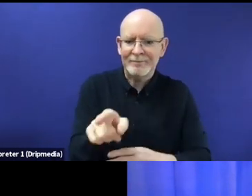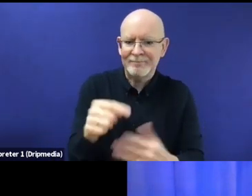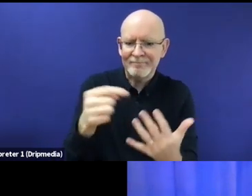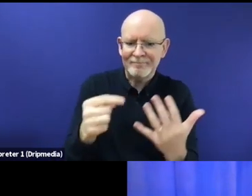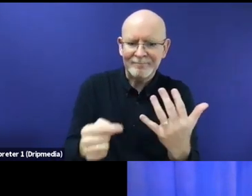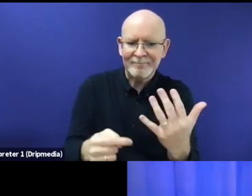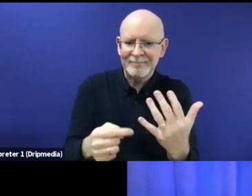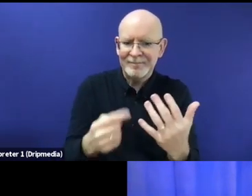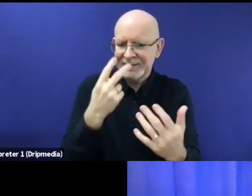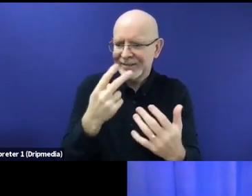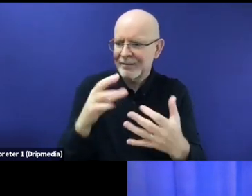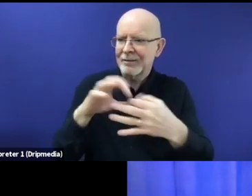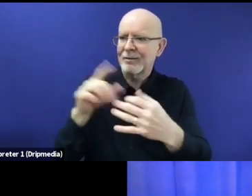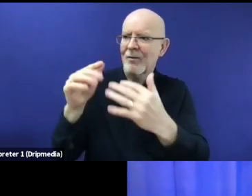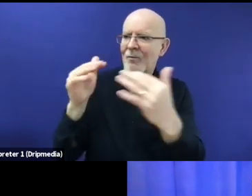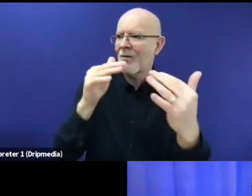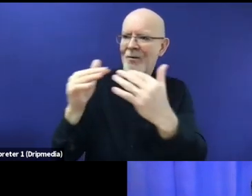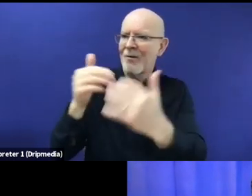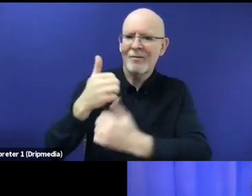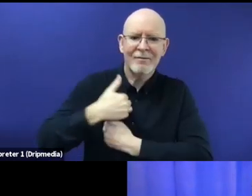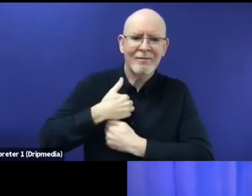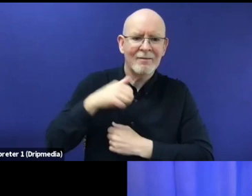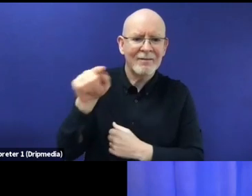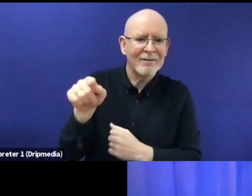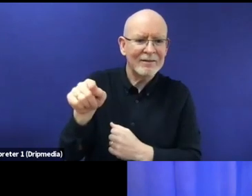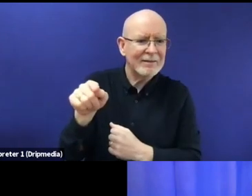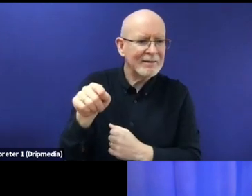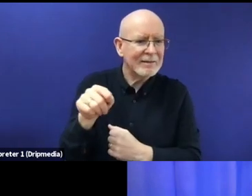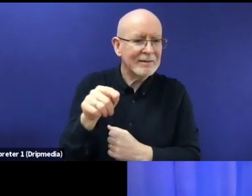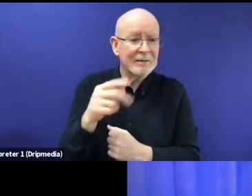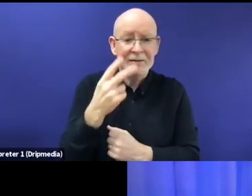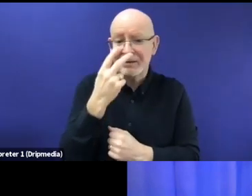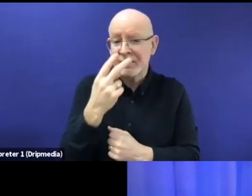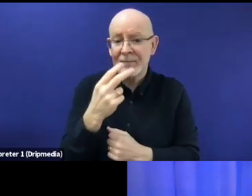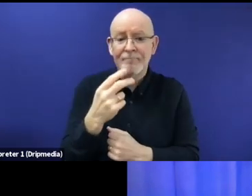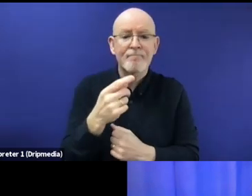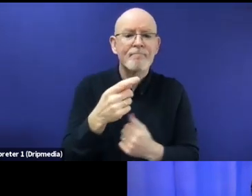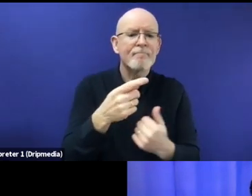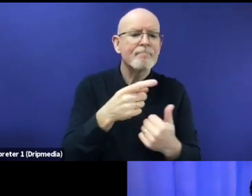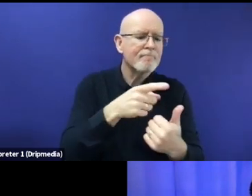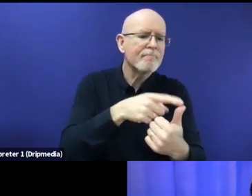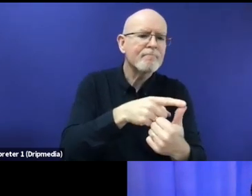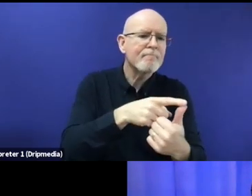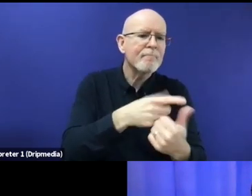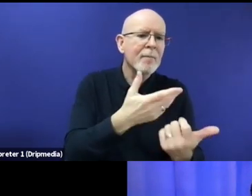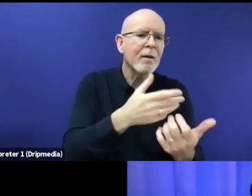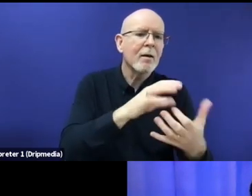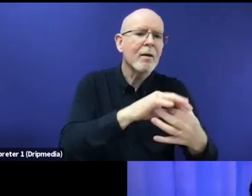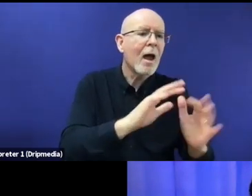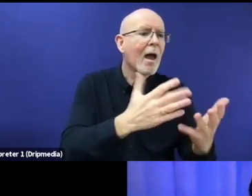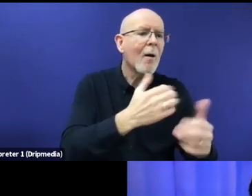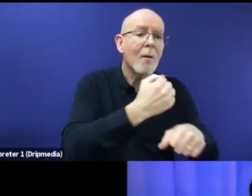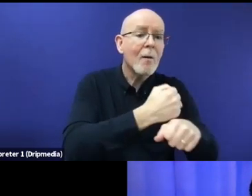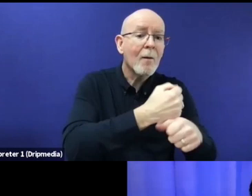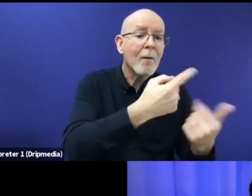actors in armed conflict over the last 70 years. But on the other hand, we have other actors who provide practical humanitarian assistance,